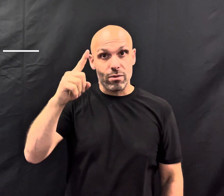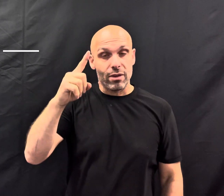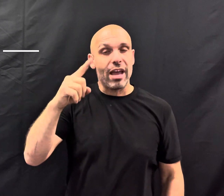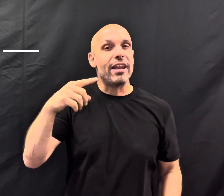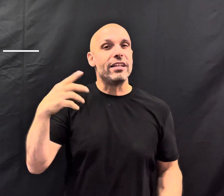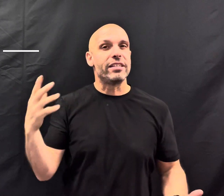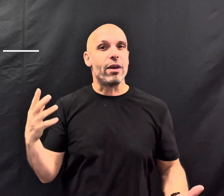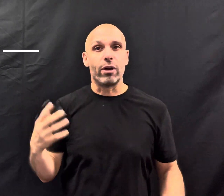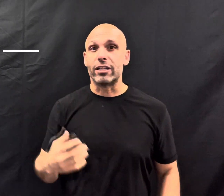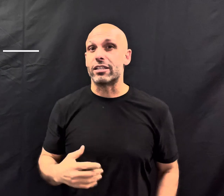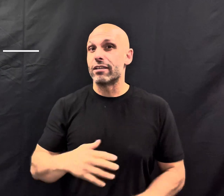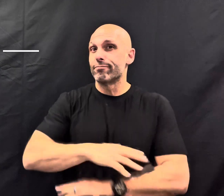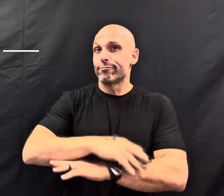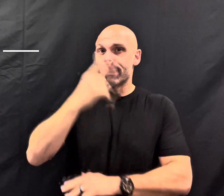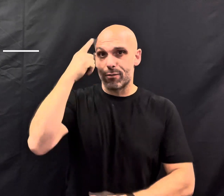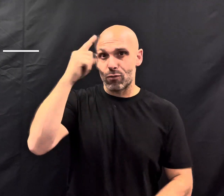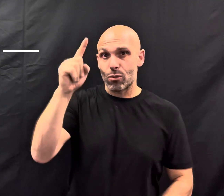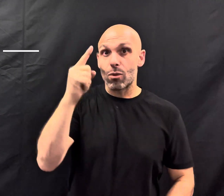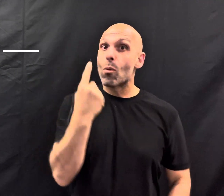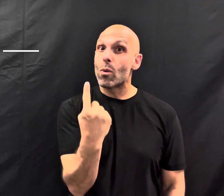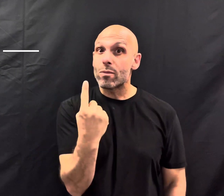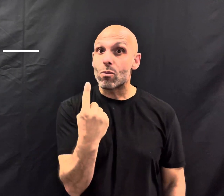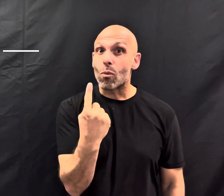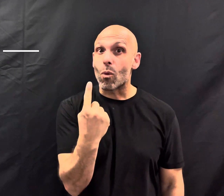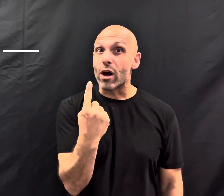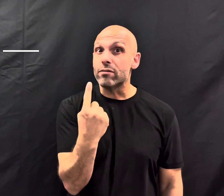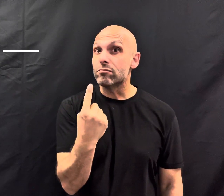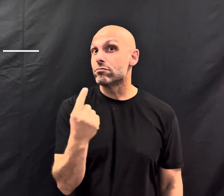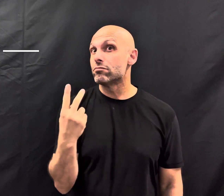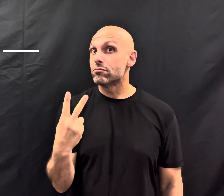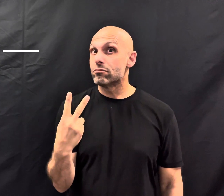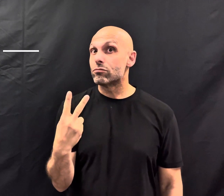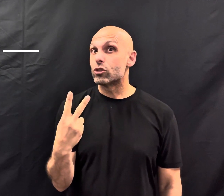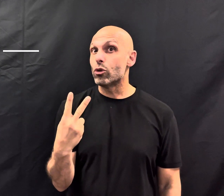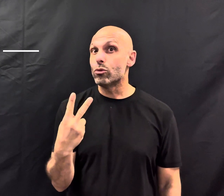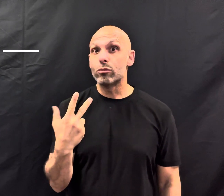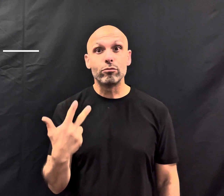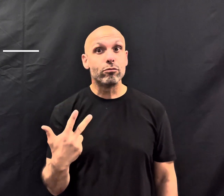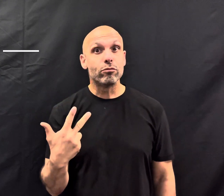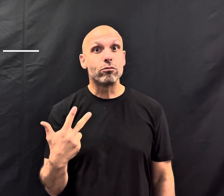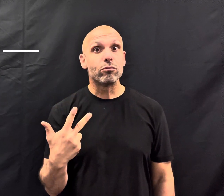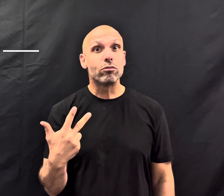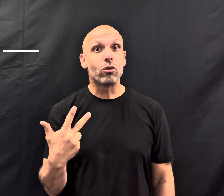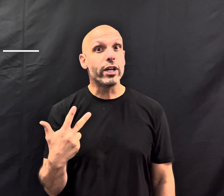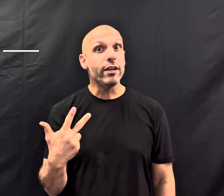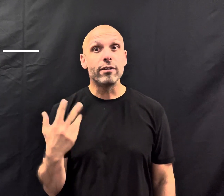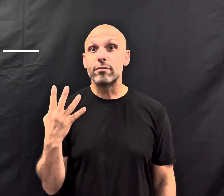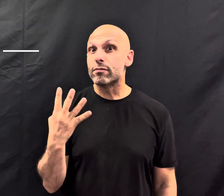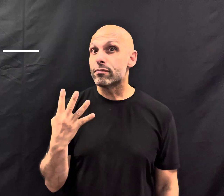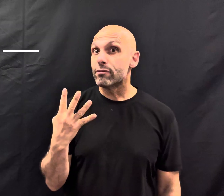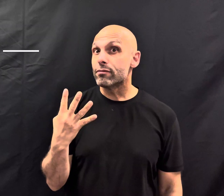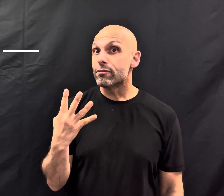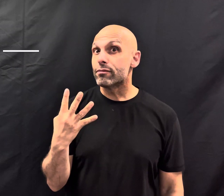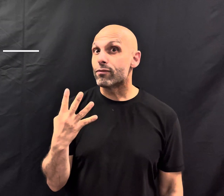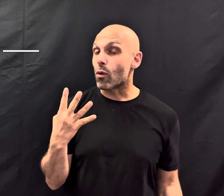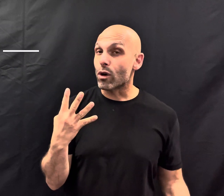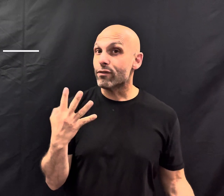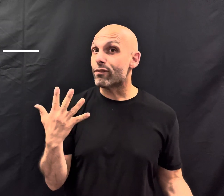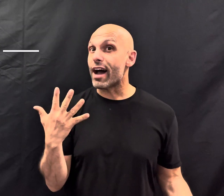And then say what it is. 1, 2, 3, 4, 5,